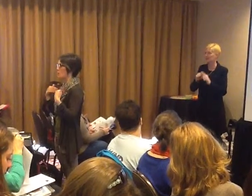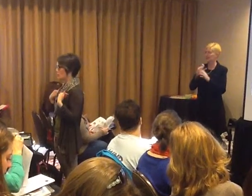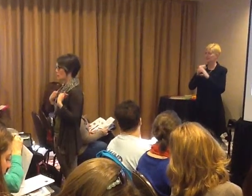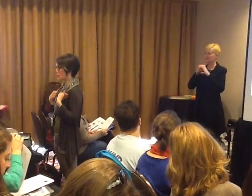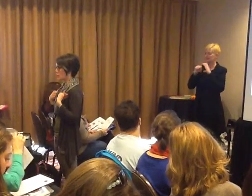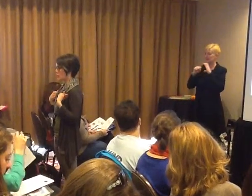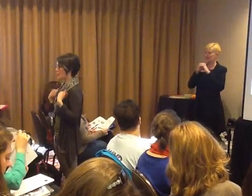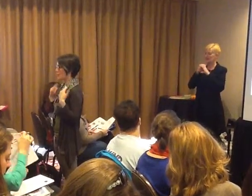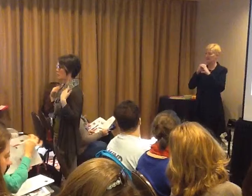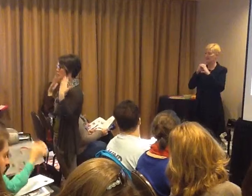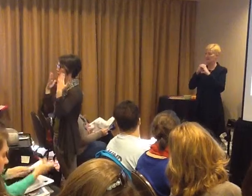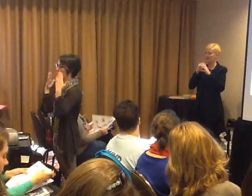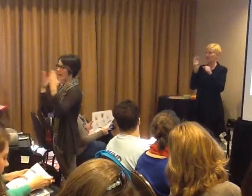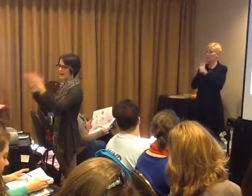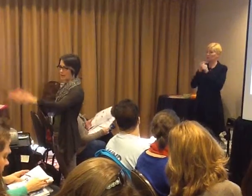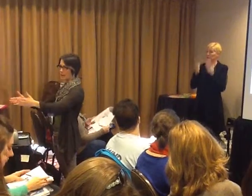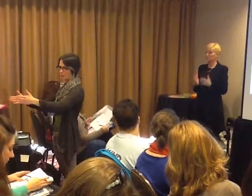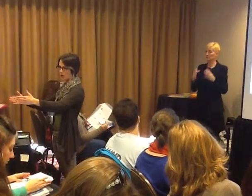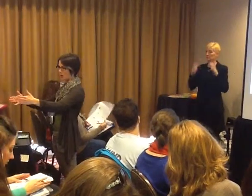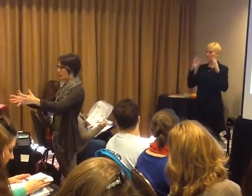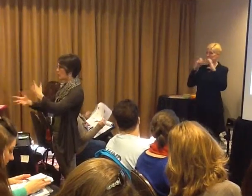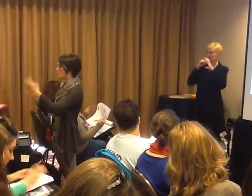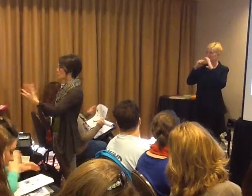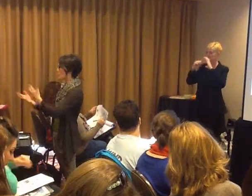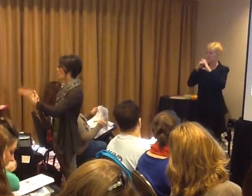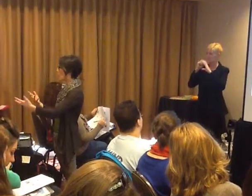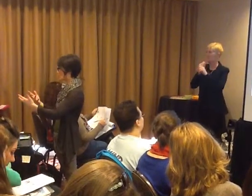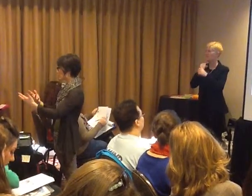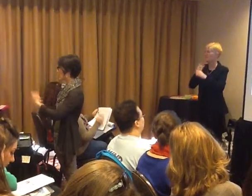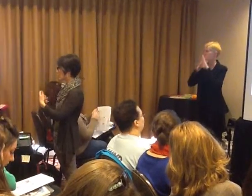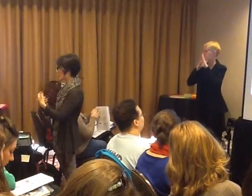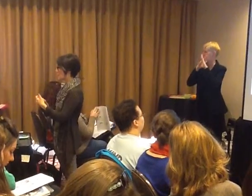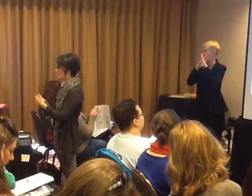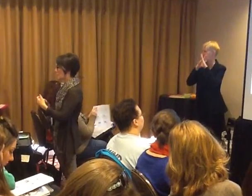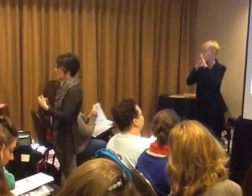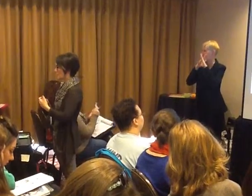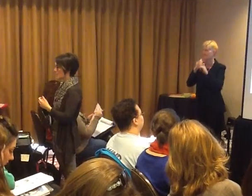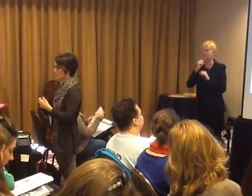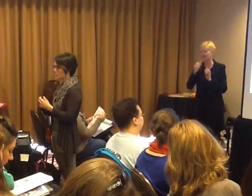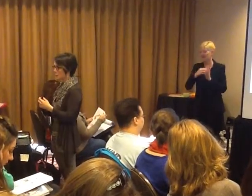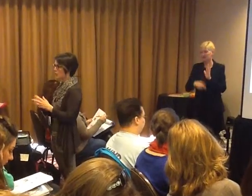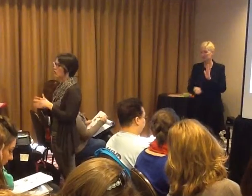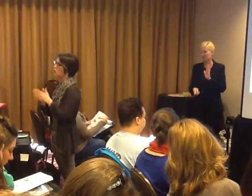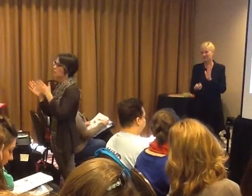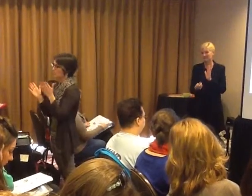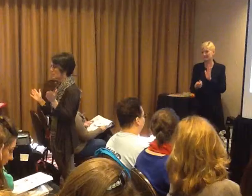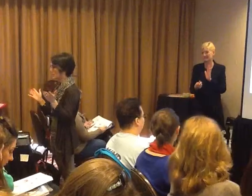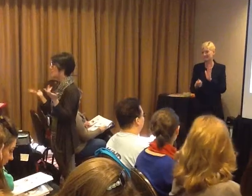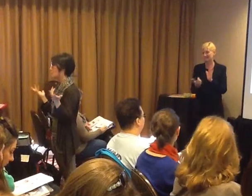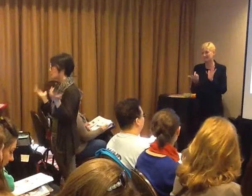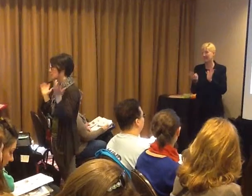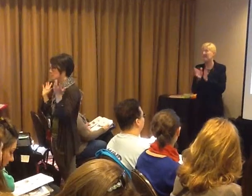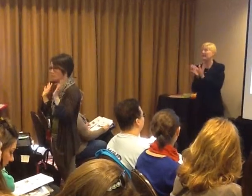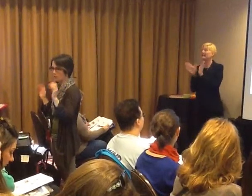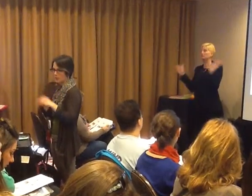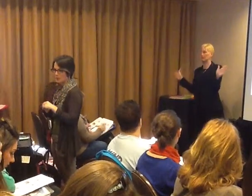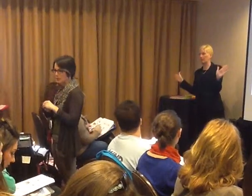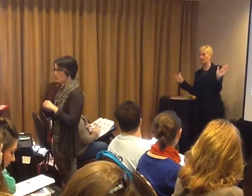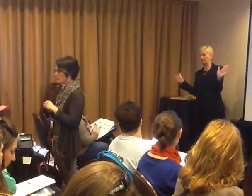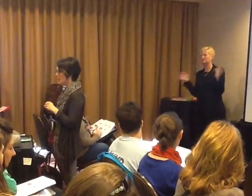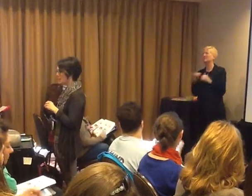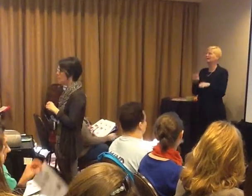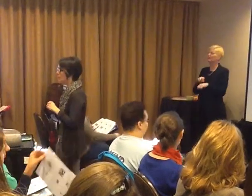SimCom users that create any kind of barrier that sort of comes from this piece of information, generally speaking. Of course, there's going